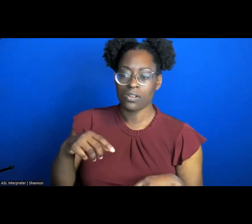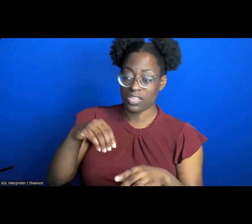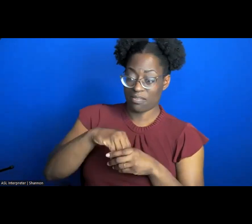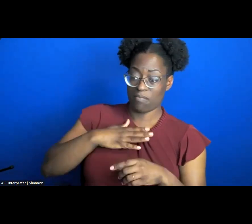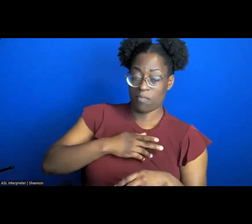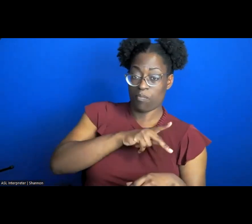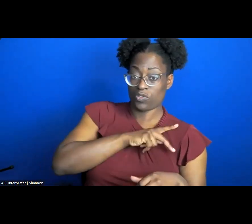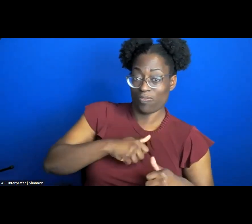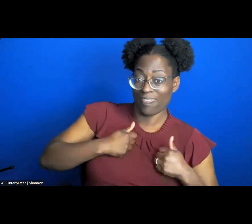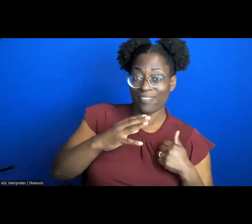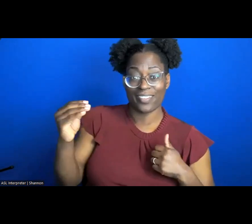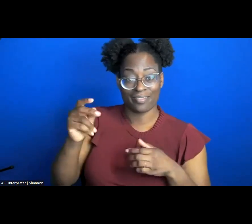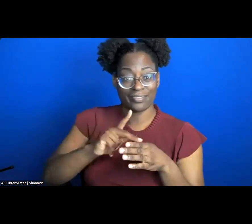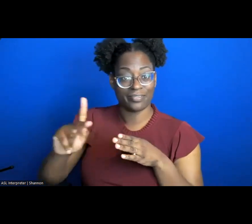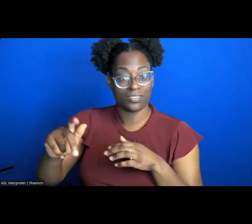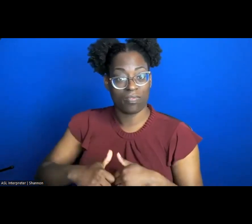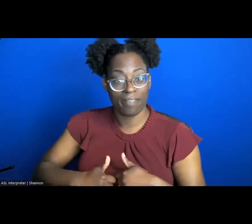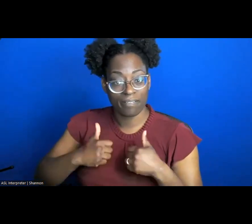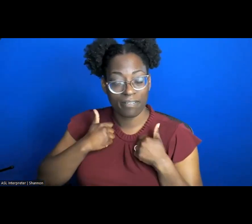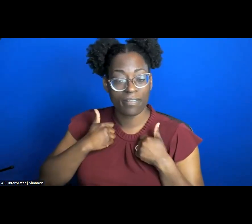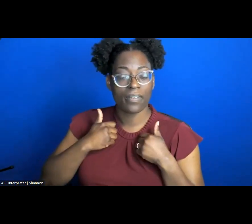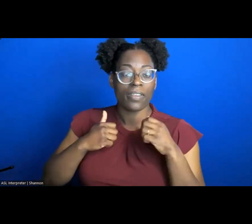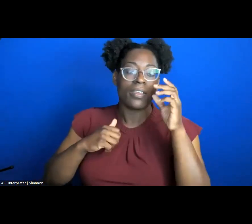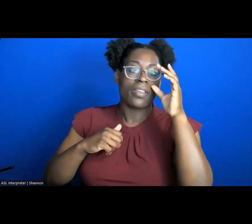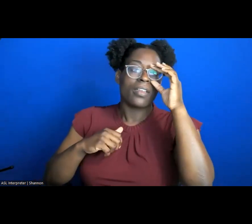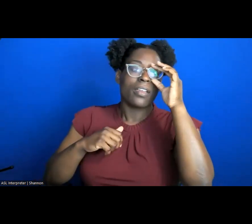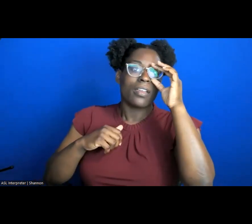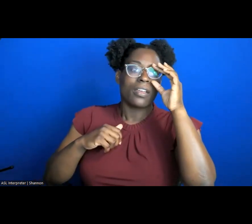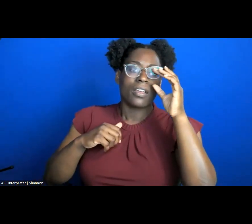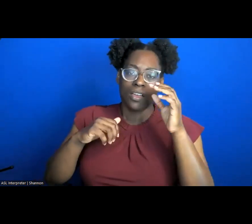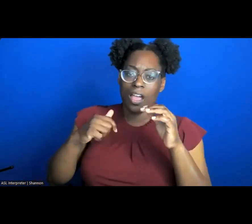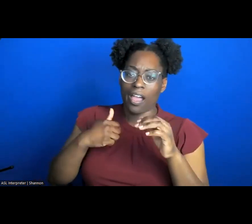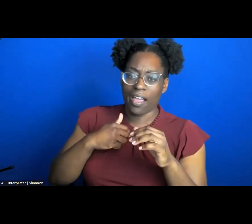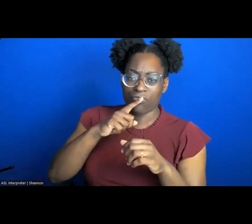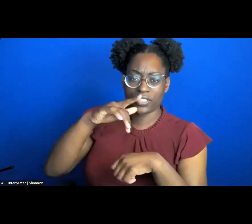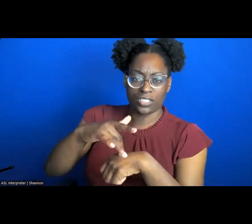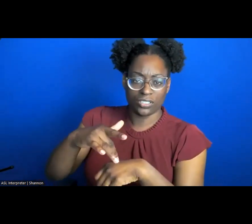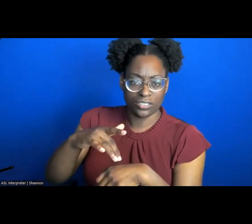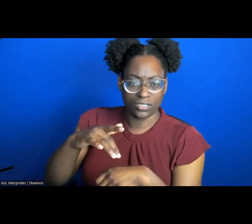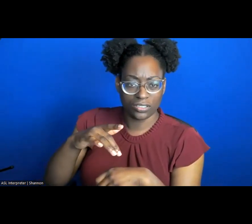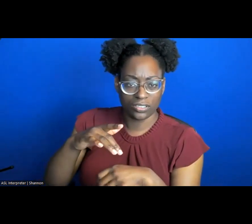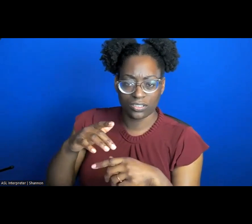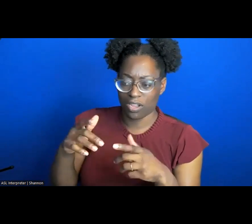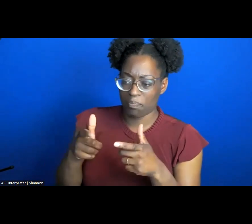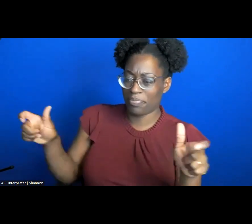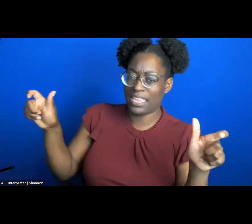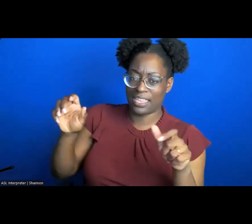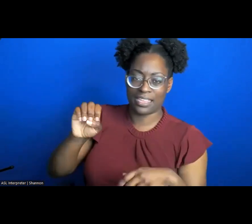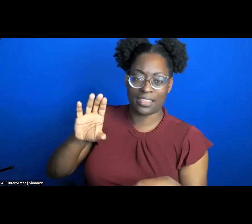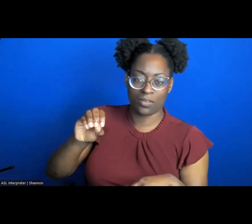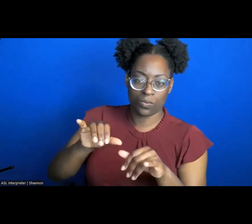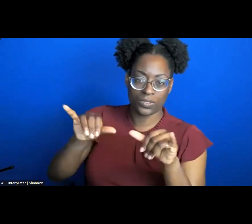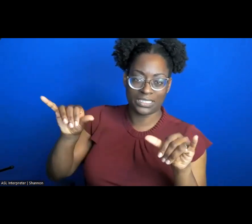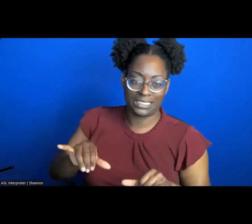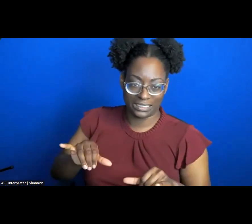ecosystem of a Black child's caregiving and learning experience. So for us, affirming Black joy in early